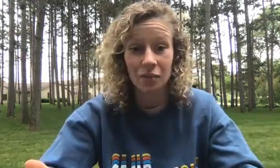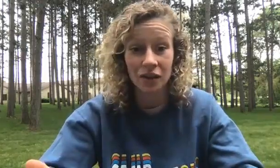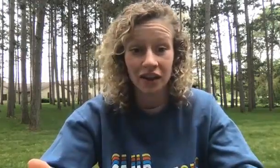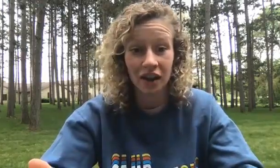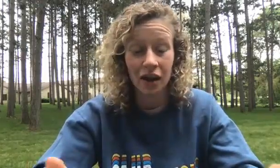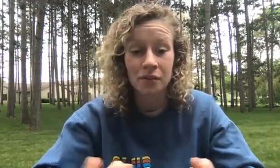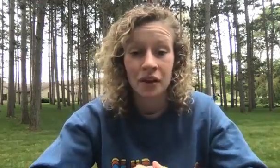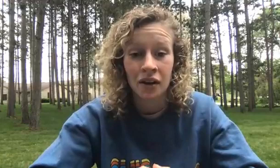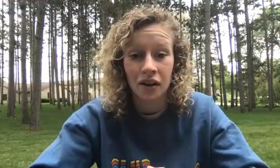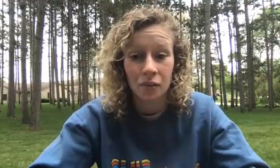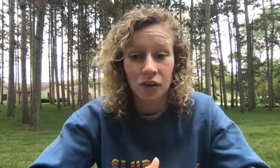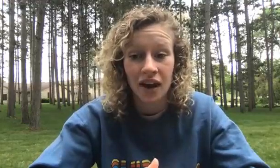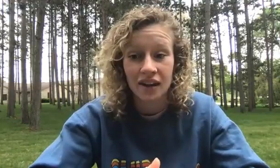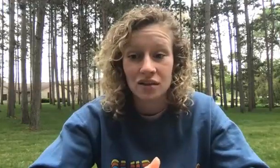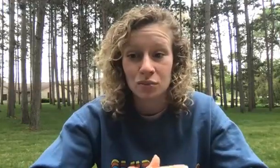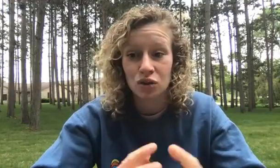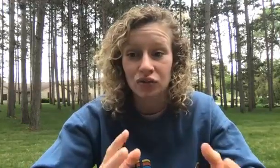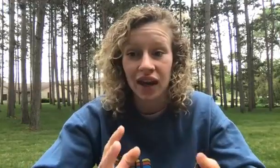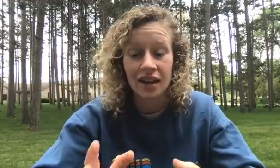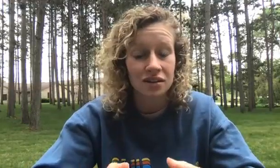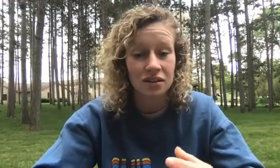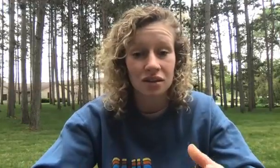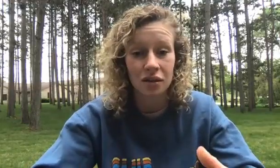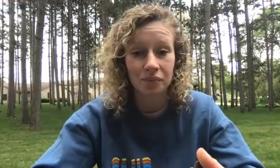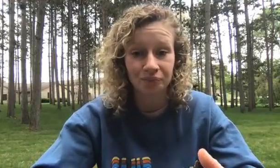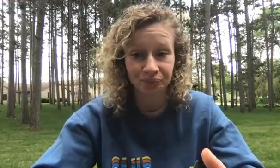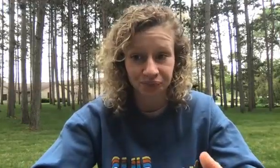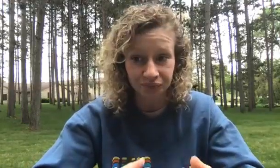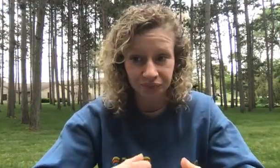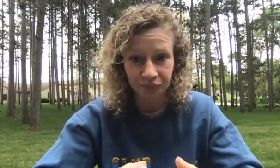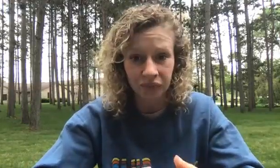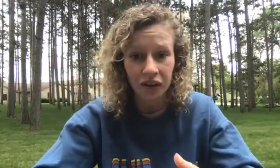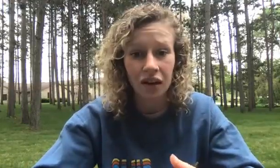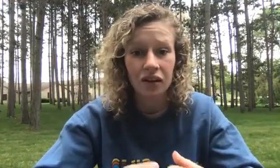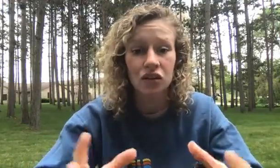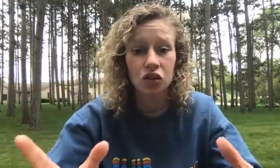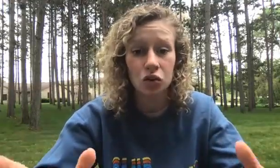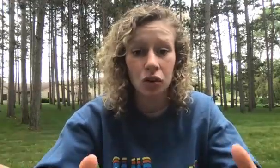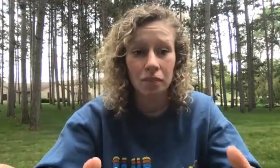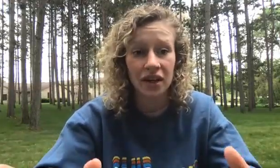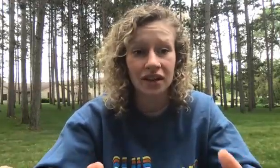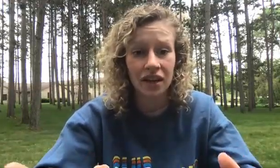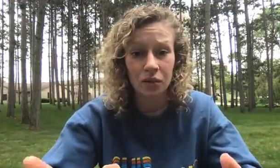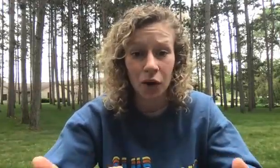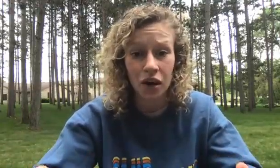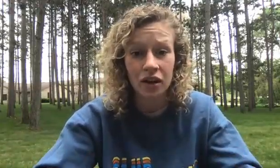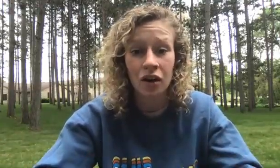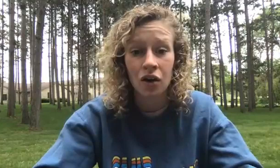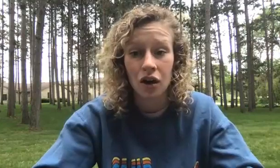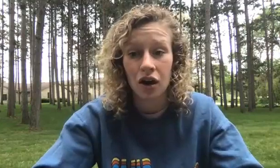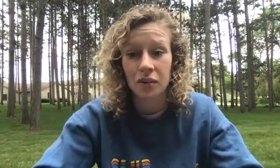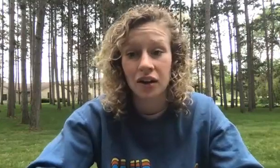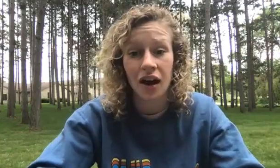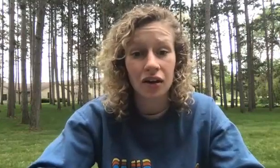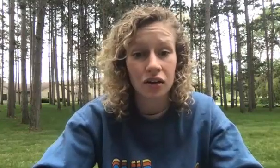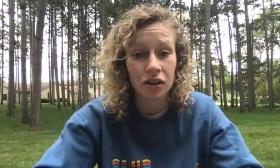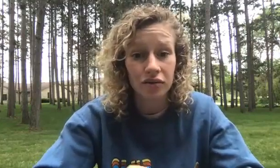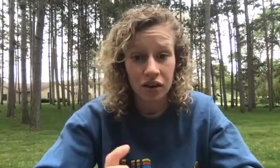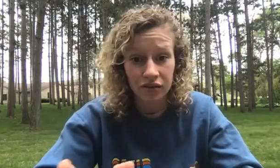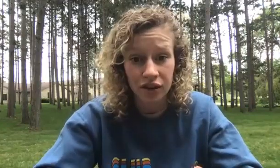bring it up. We're adding some new flags and some new mainliner park in honor of